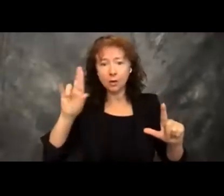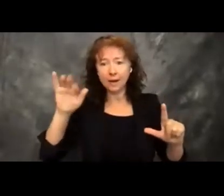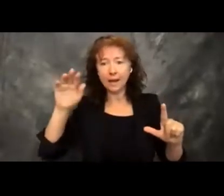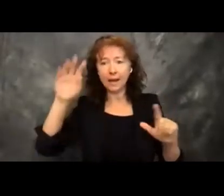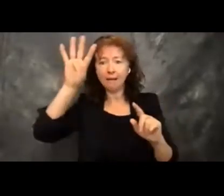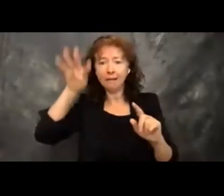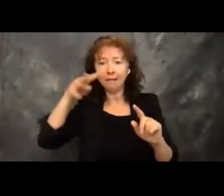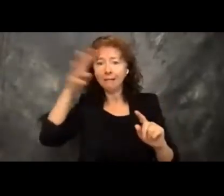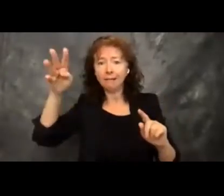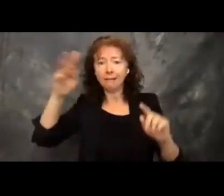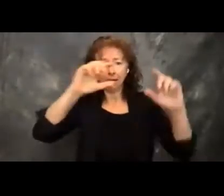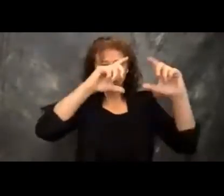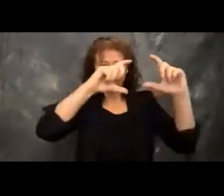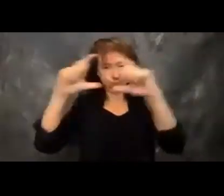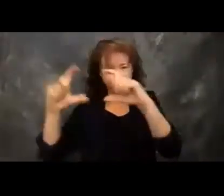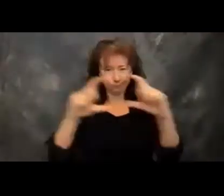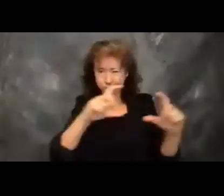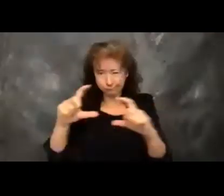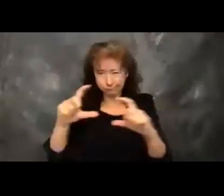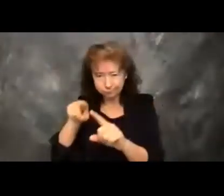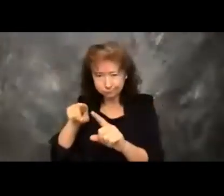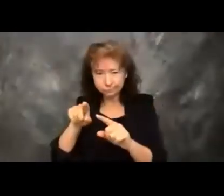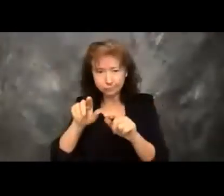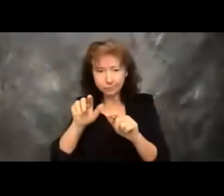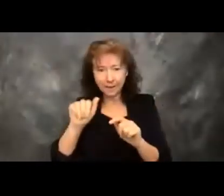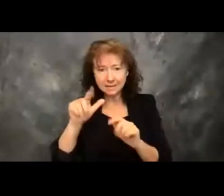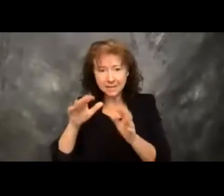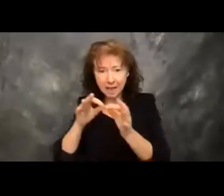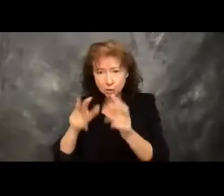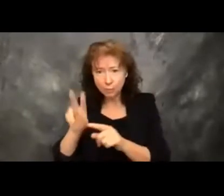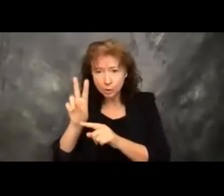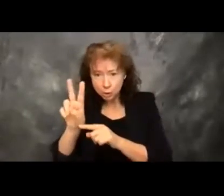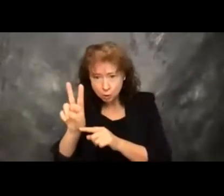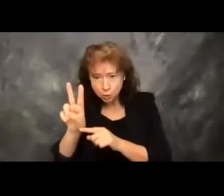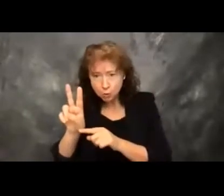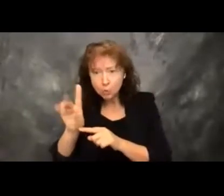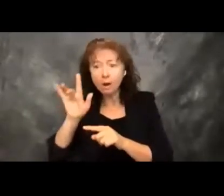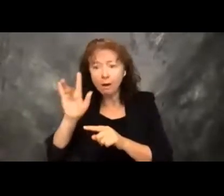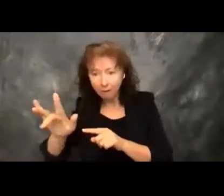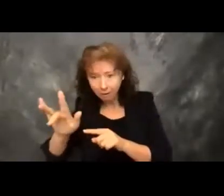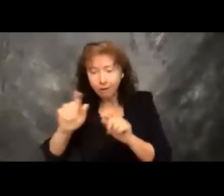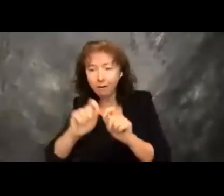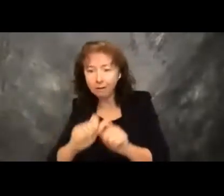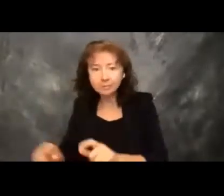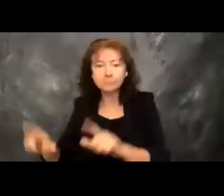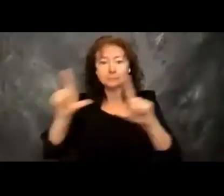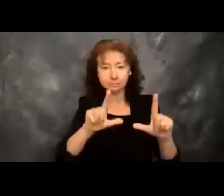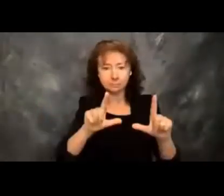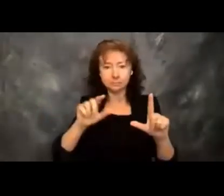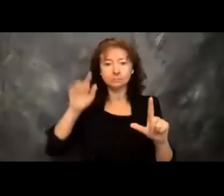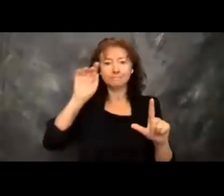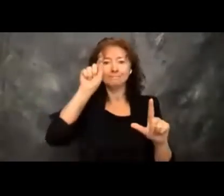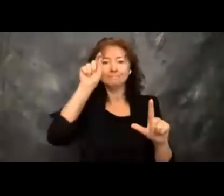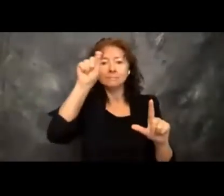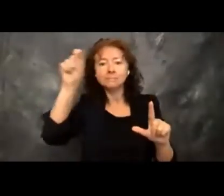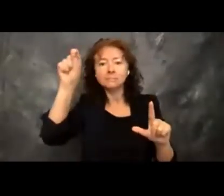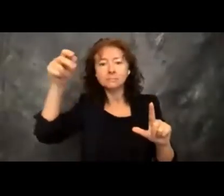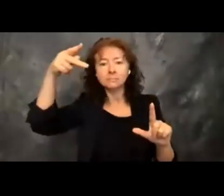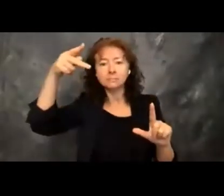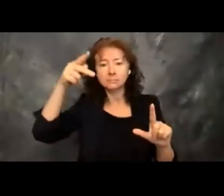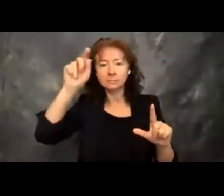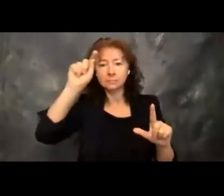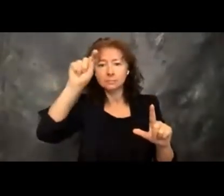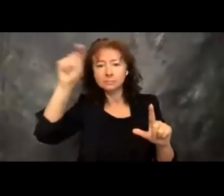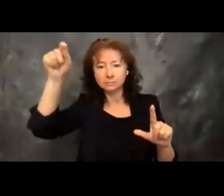the ASL interpreter 2, you will see her being active with the video screen. Right-click on her video